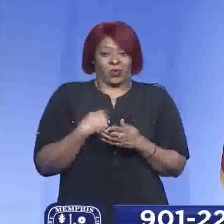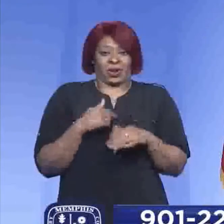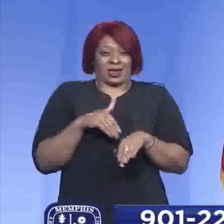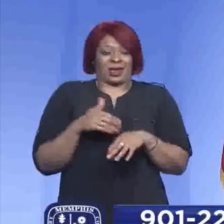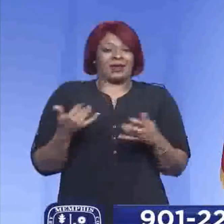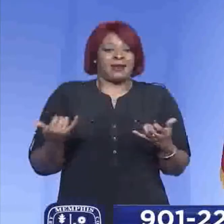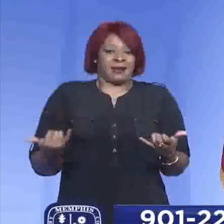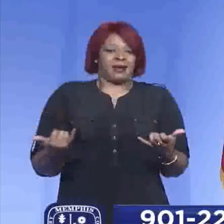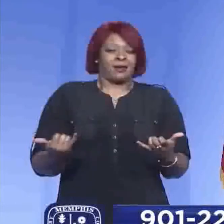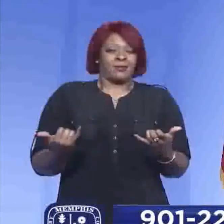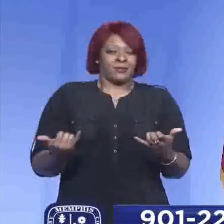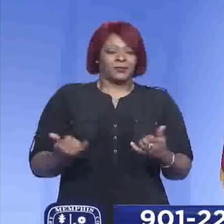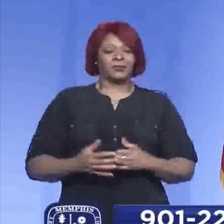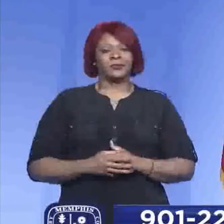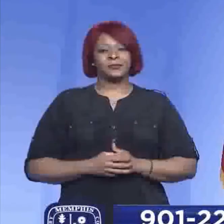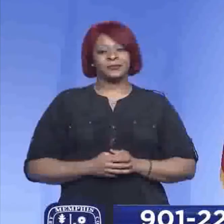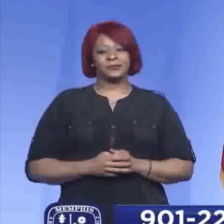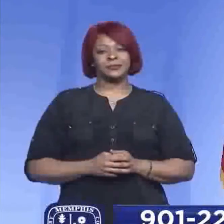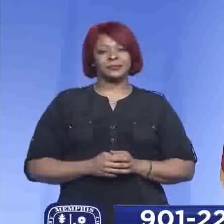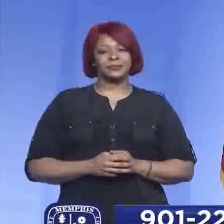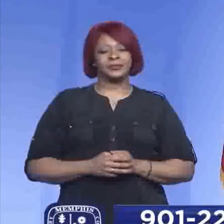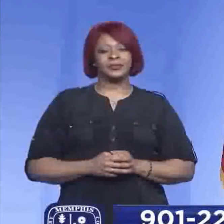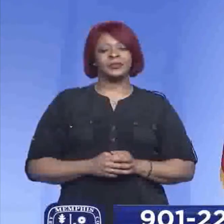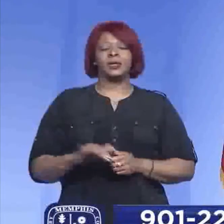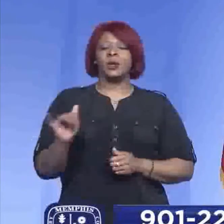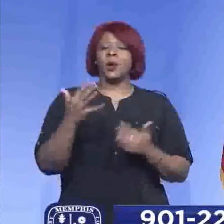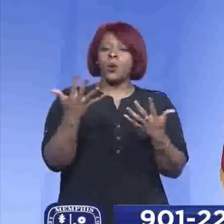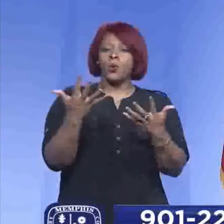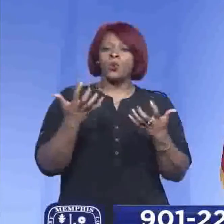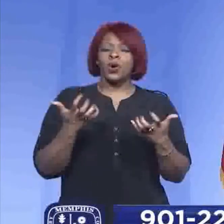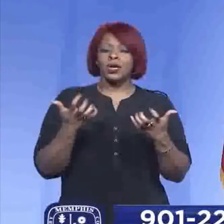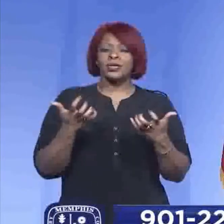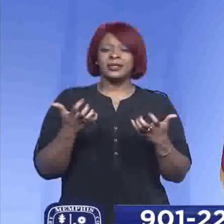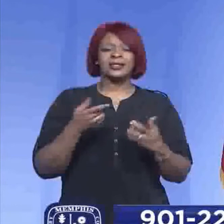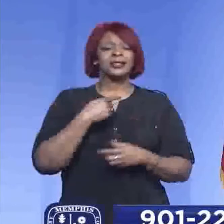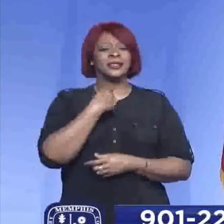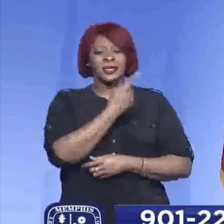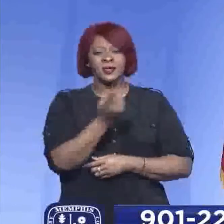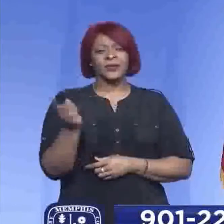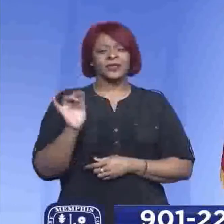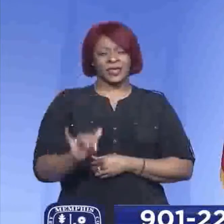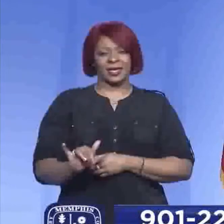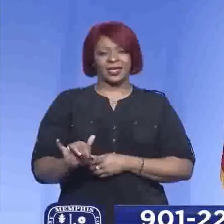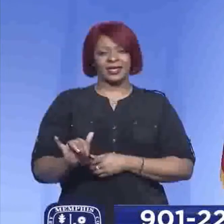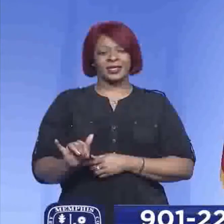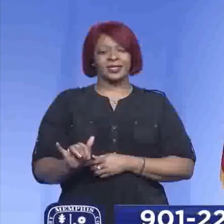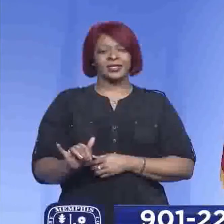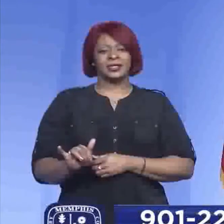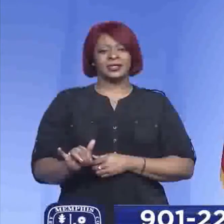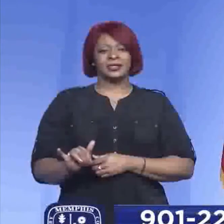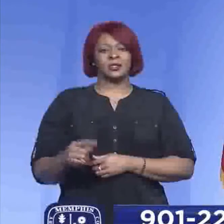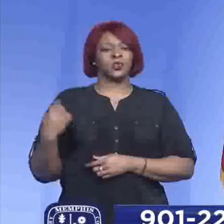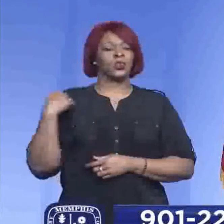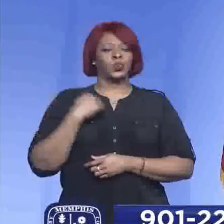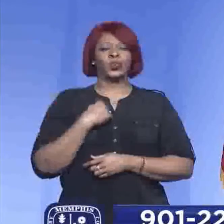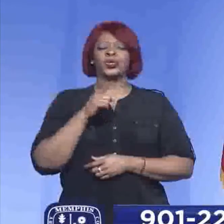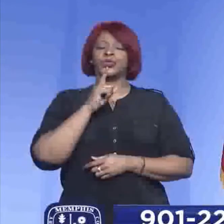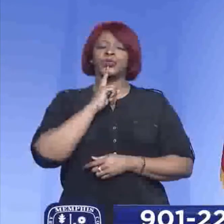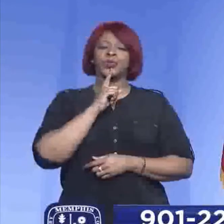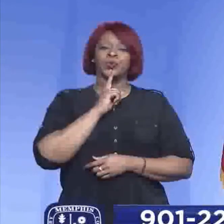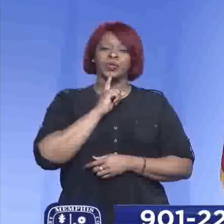at this time. I also want to just simply say that we